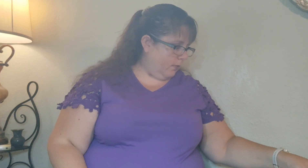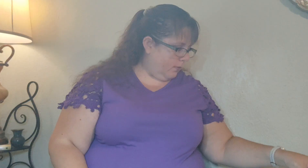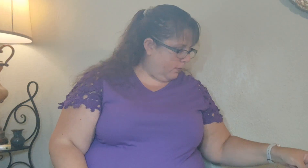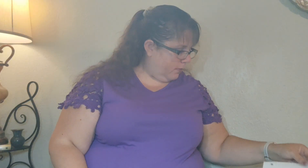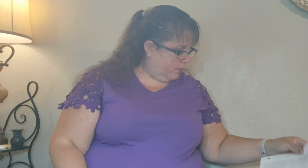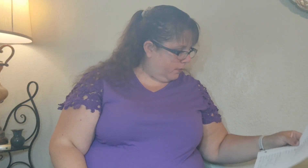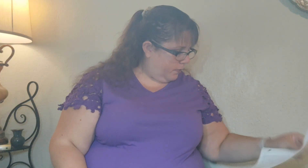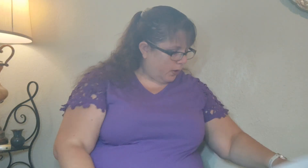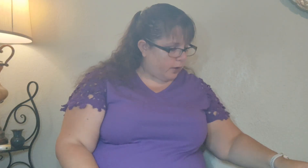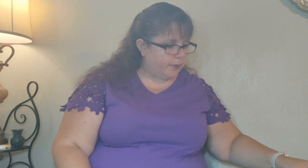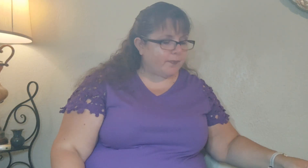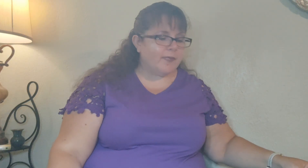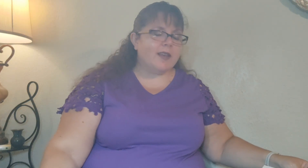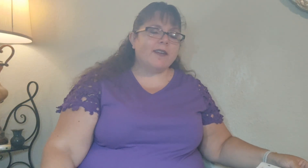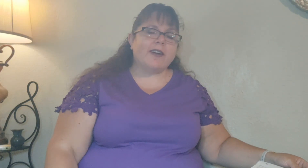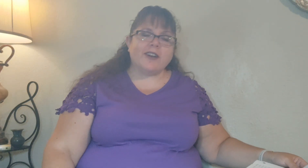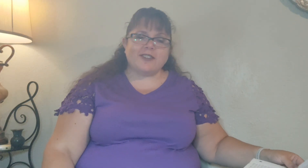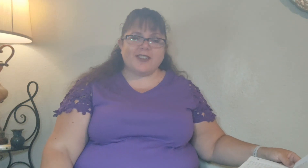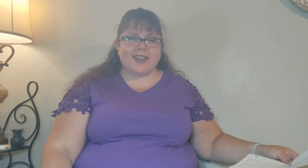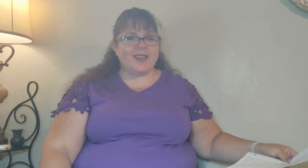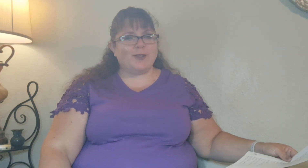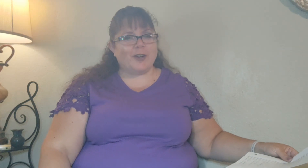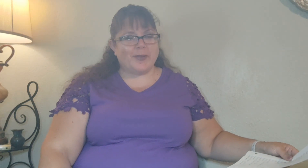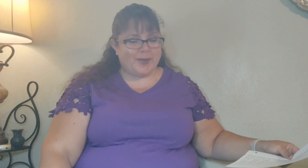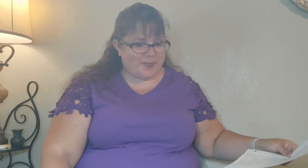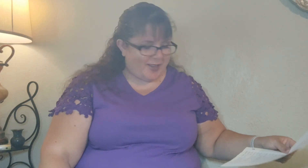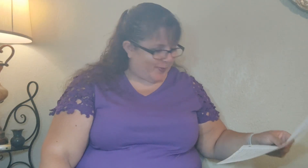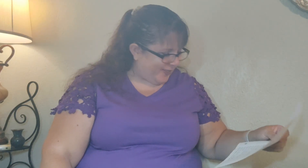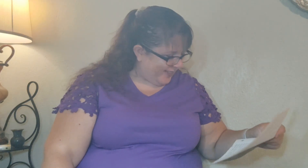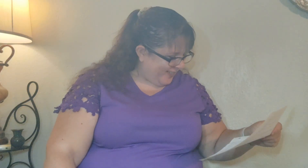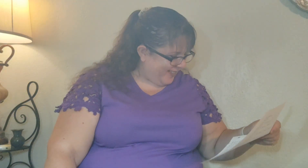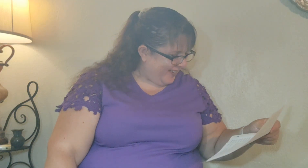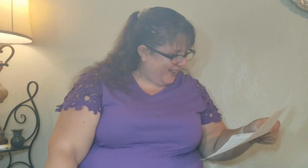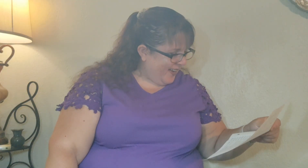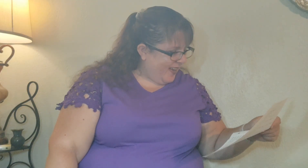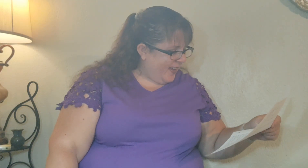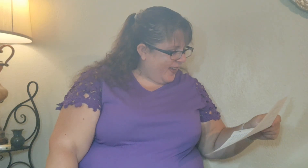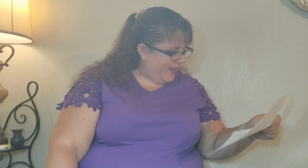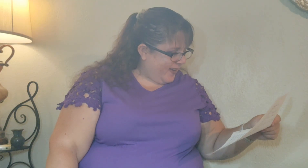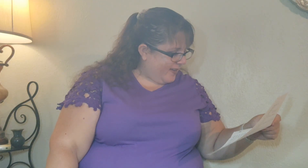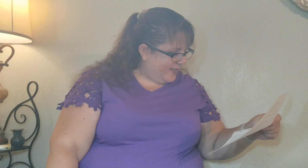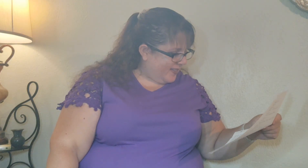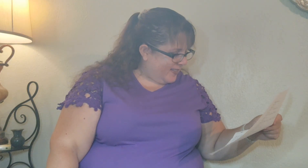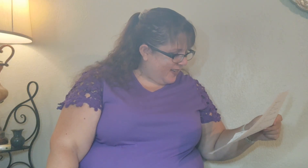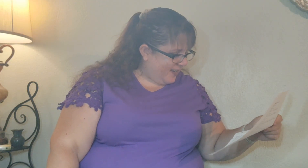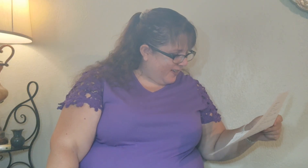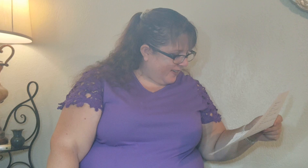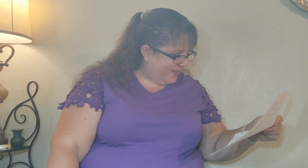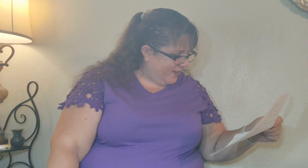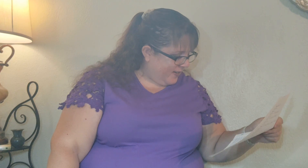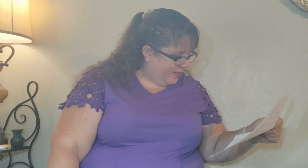Oh, gosh, I keep dropping my paper. Let's see here.